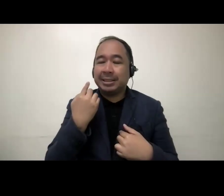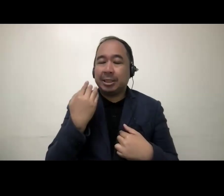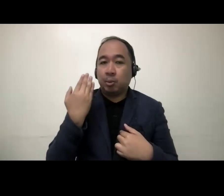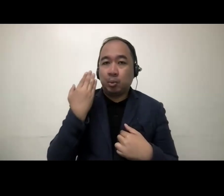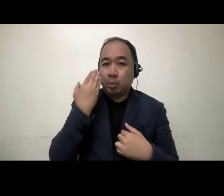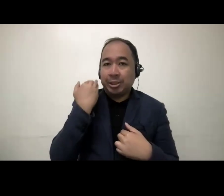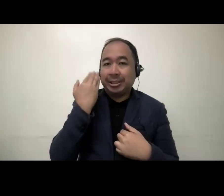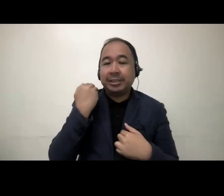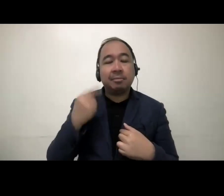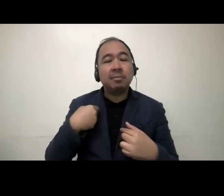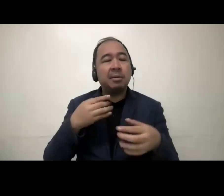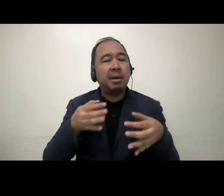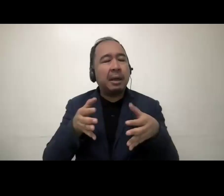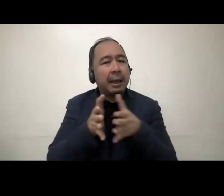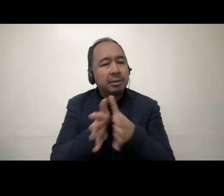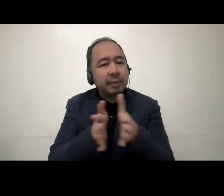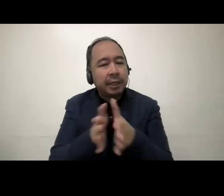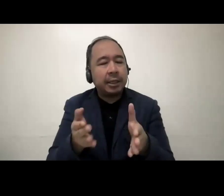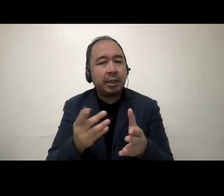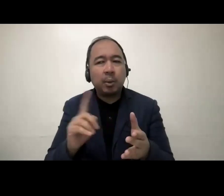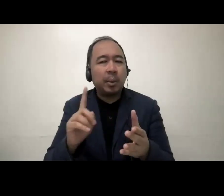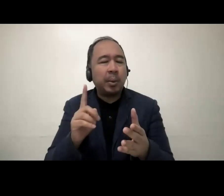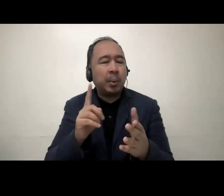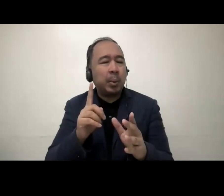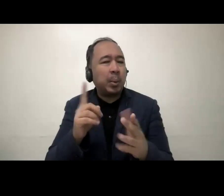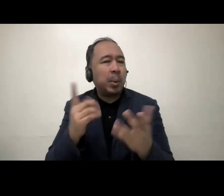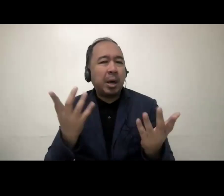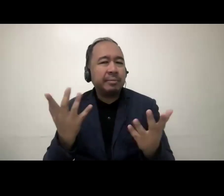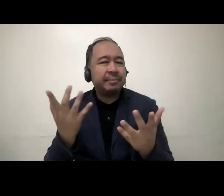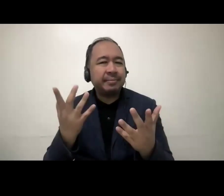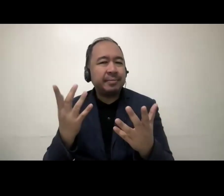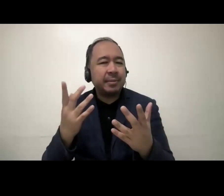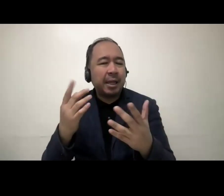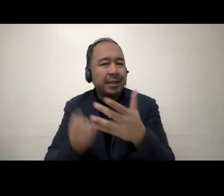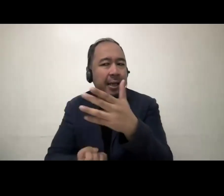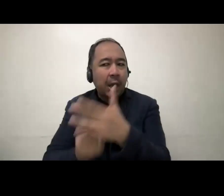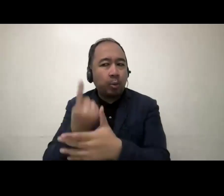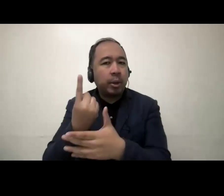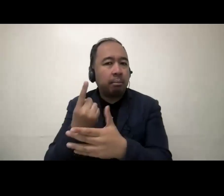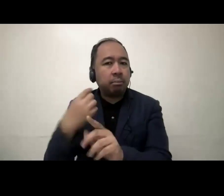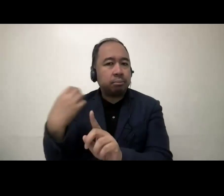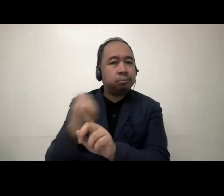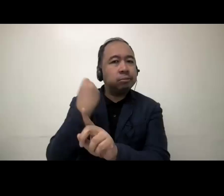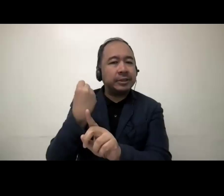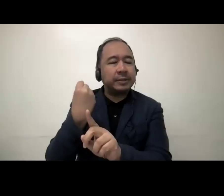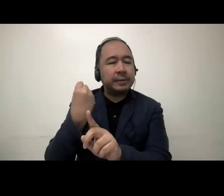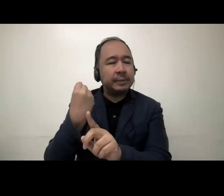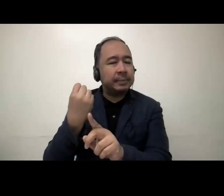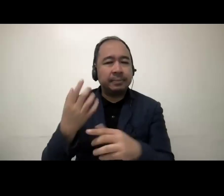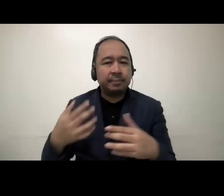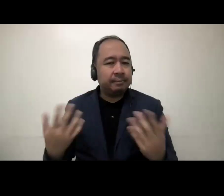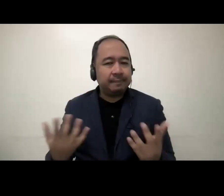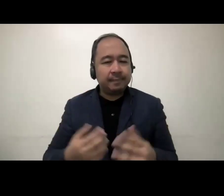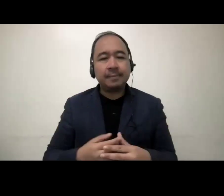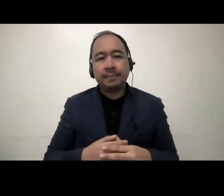think about what are the outcomes that we're trying to achieve here. We're trying to achieve